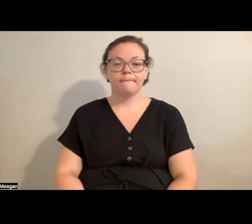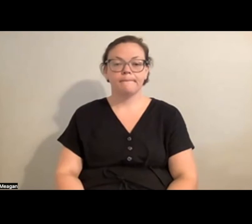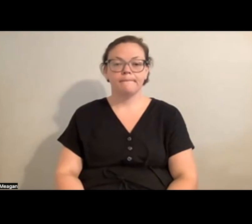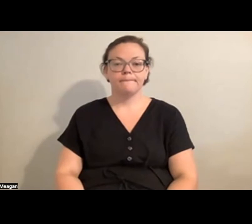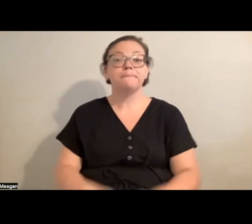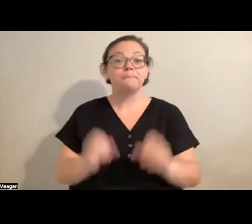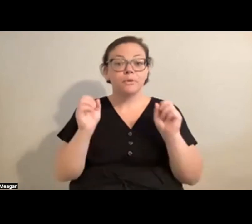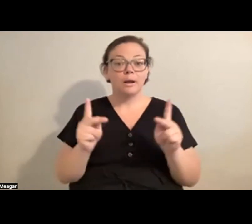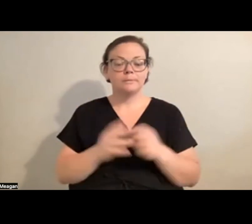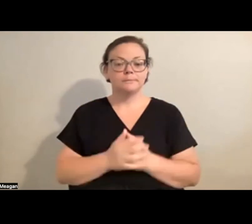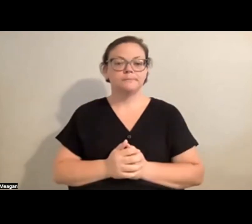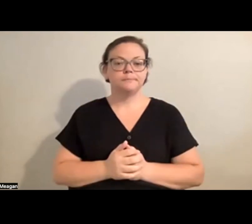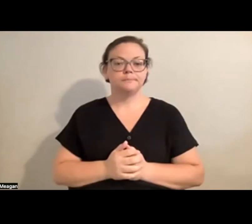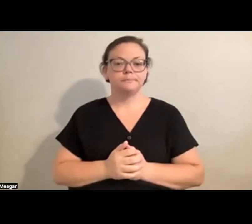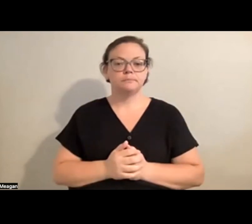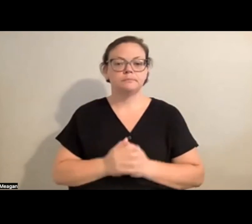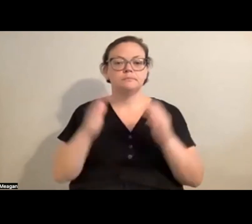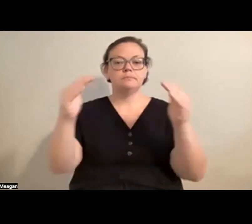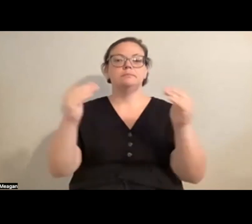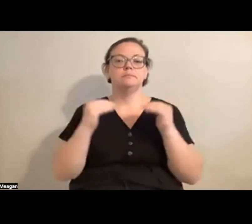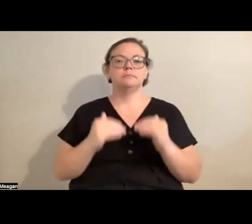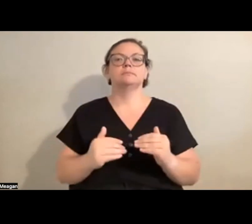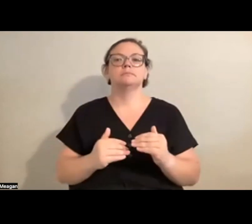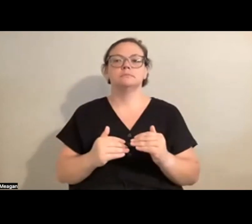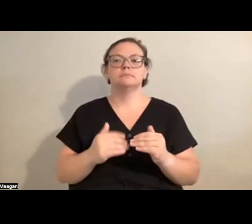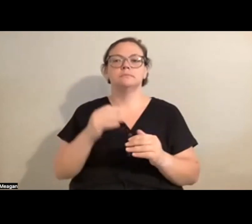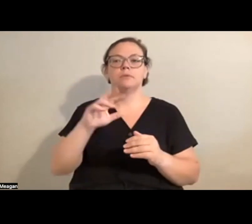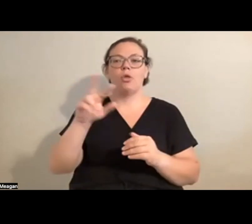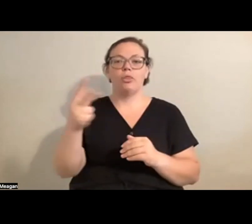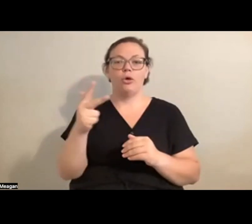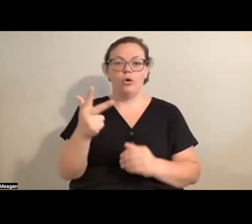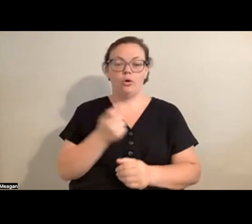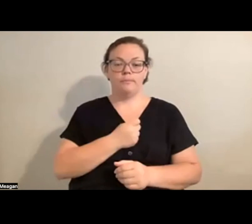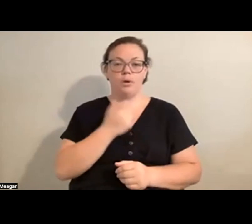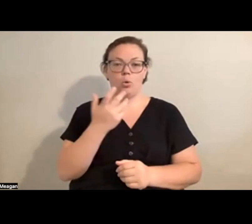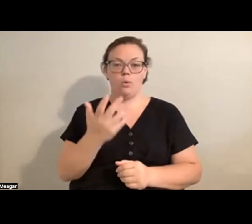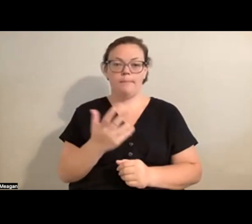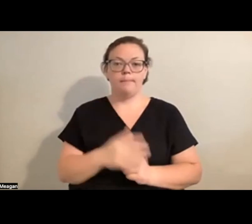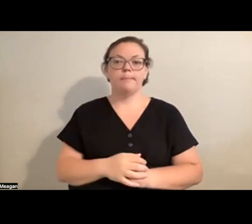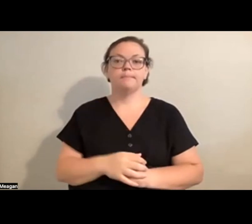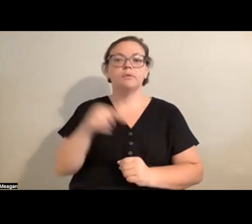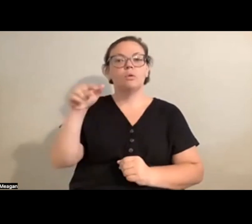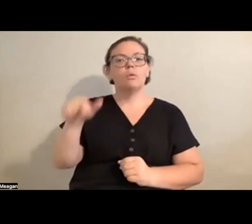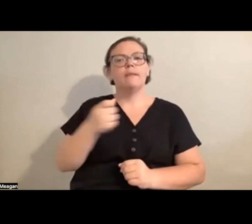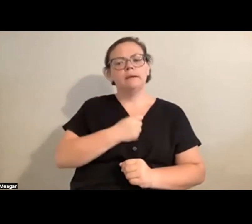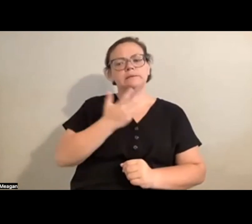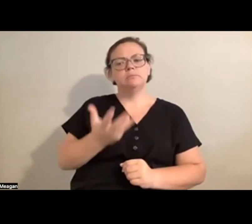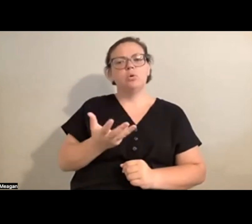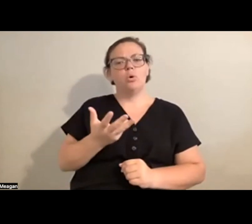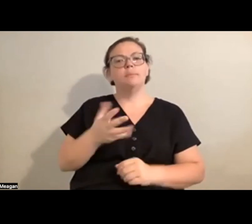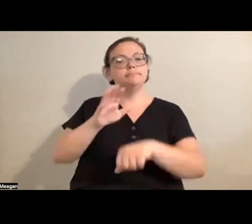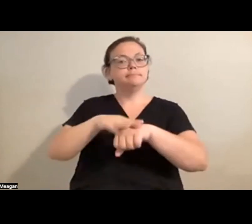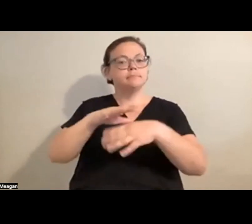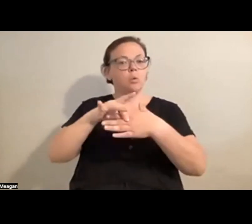Okay, so let's move on to the third poem. So this poem comes with a content